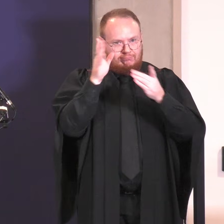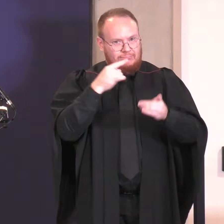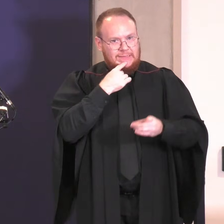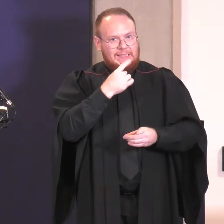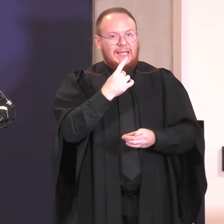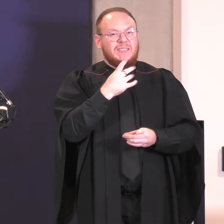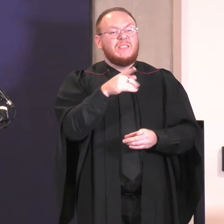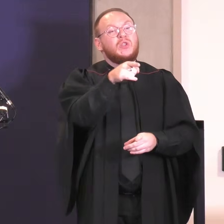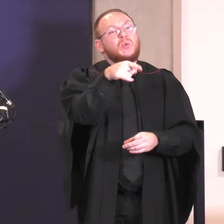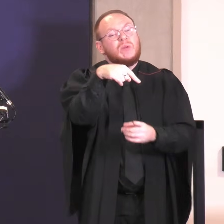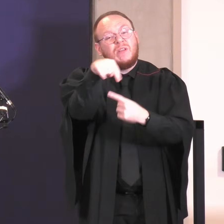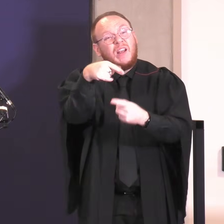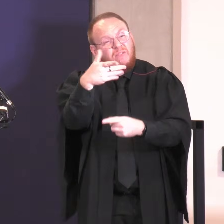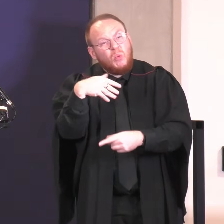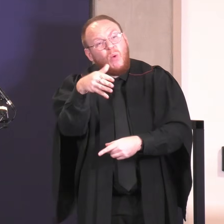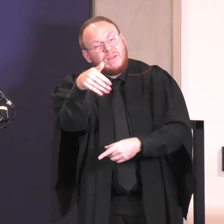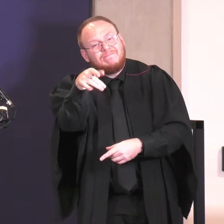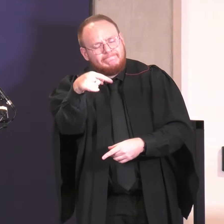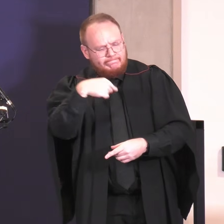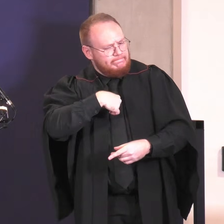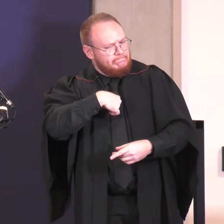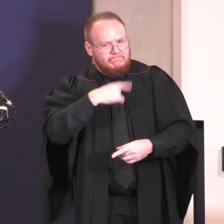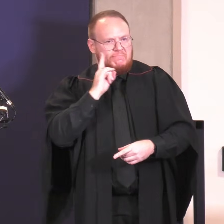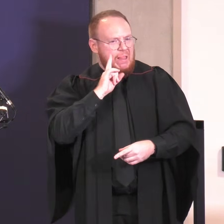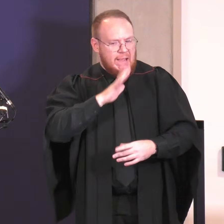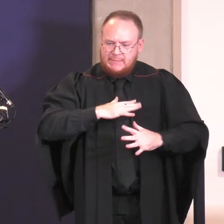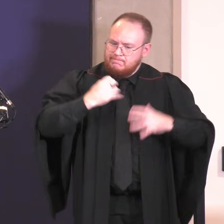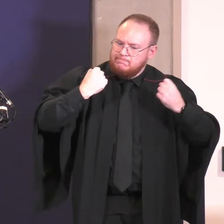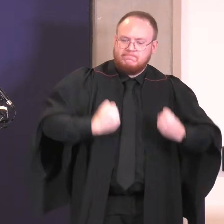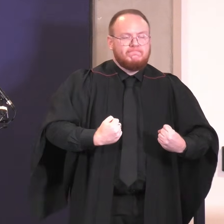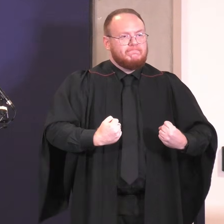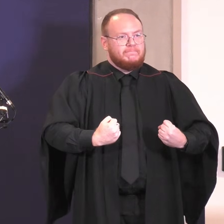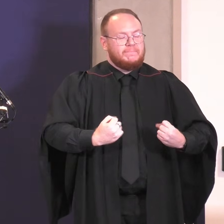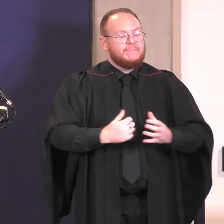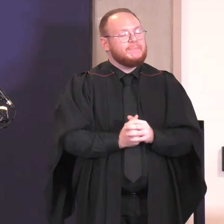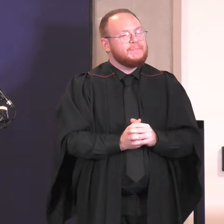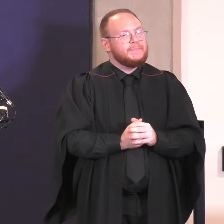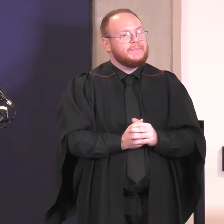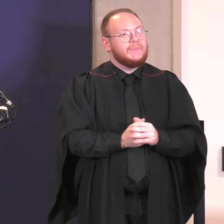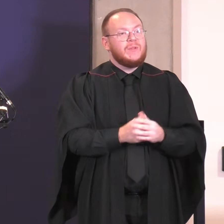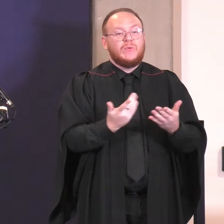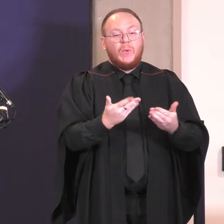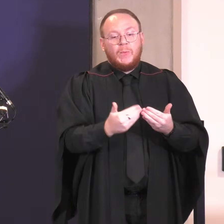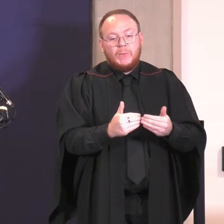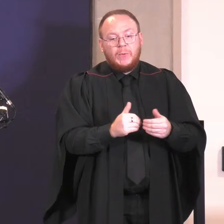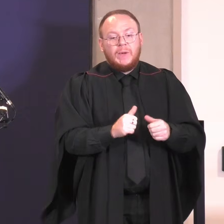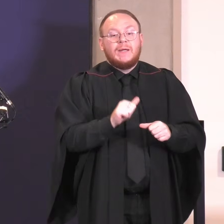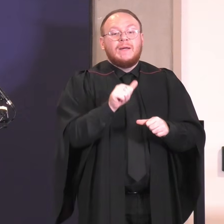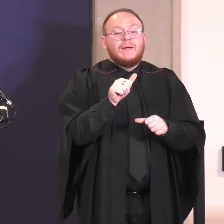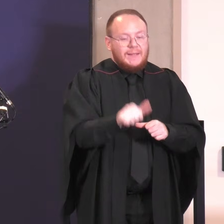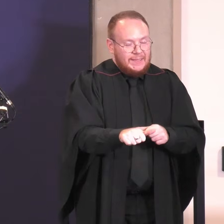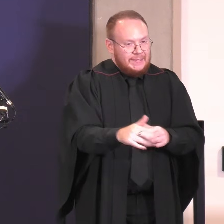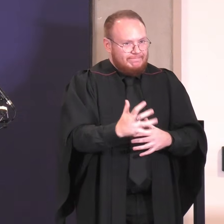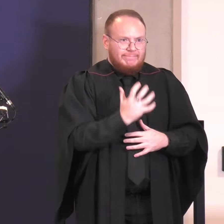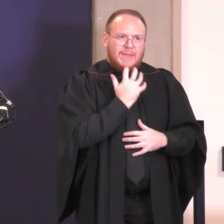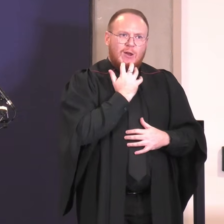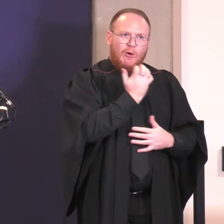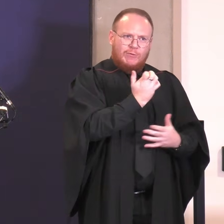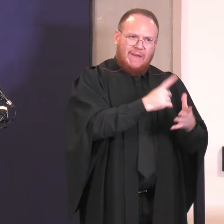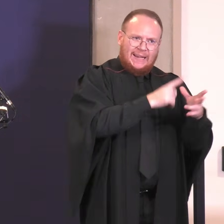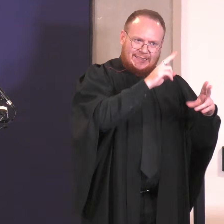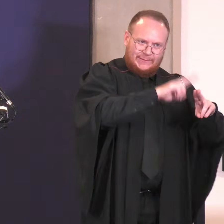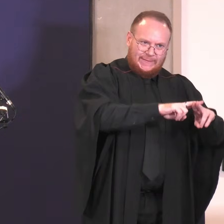if you want to. The lady's not for turning. So as we step forward, let's carry with us the courage of Atticus